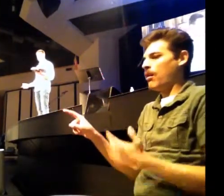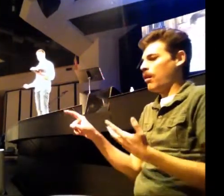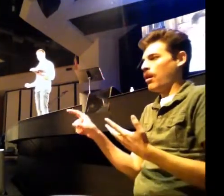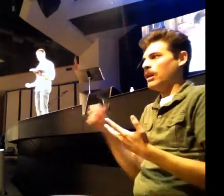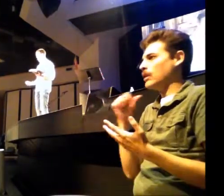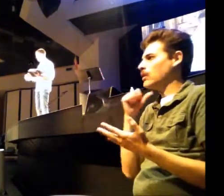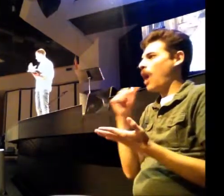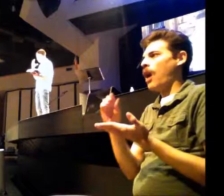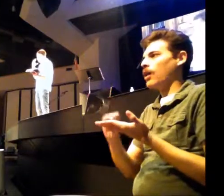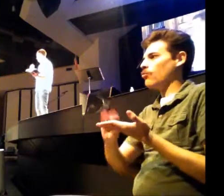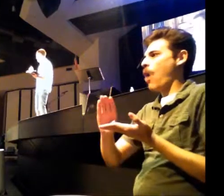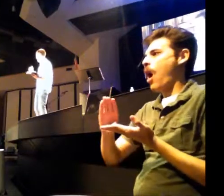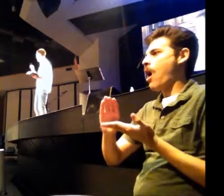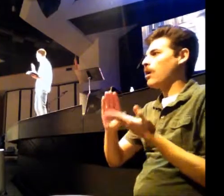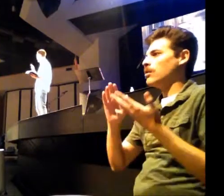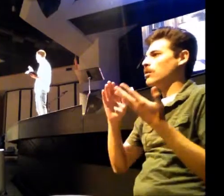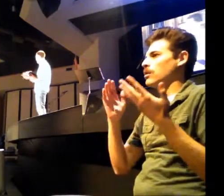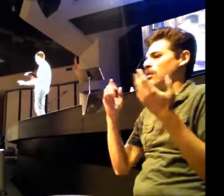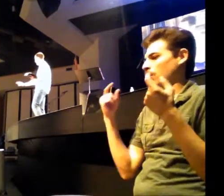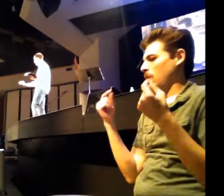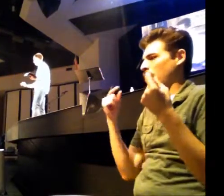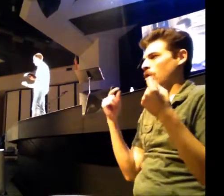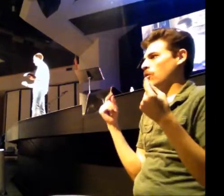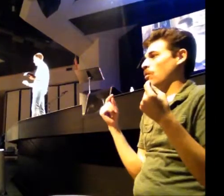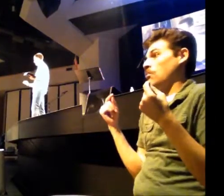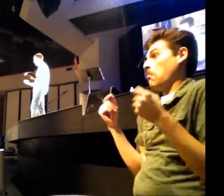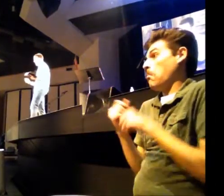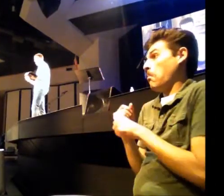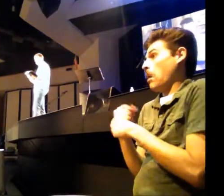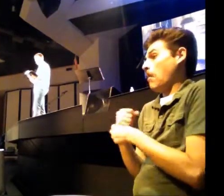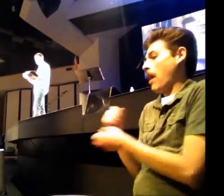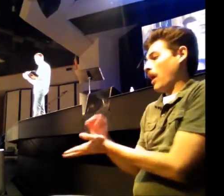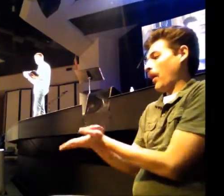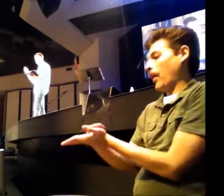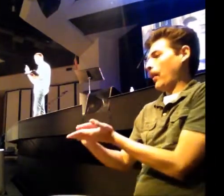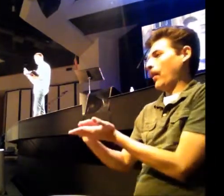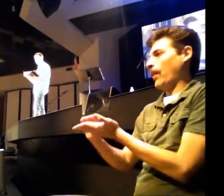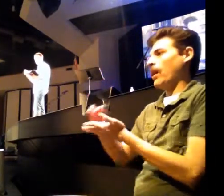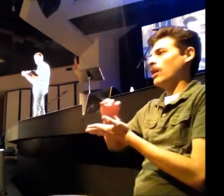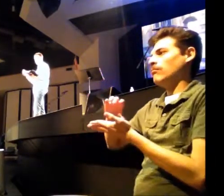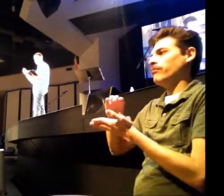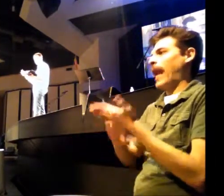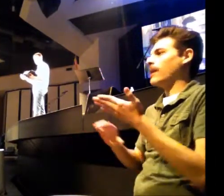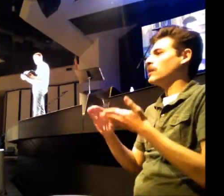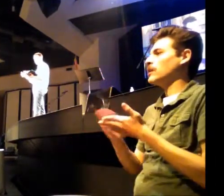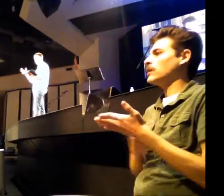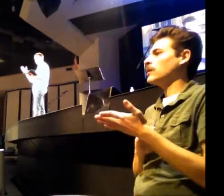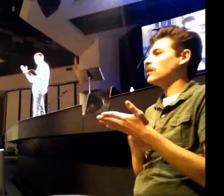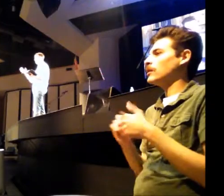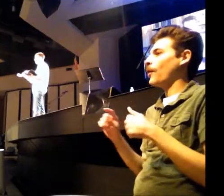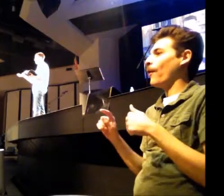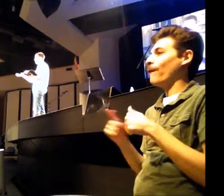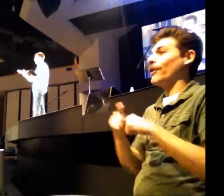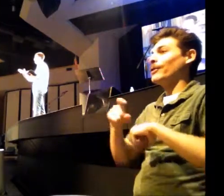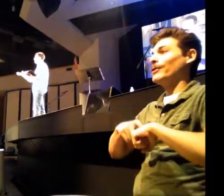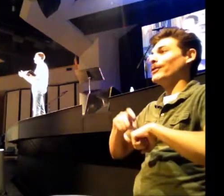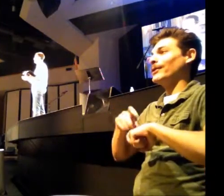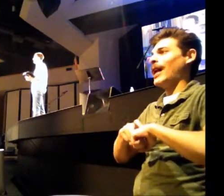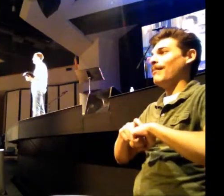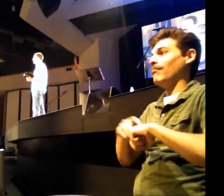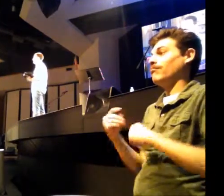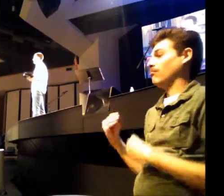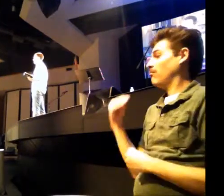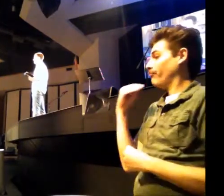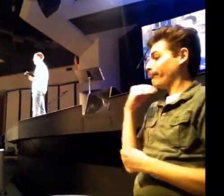have normal bread, this is all we have, and they bake unleavened cakes. And for the first time as freed men and women, this is what they